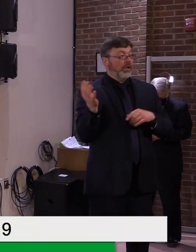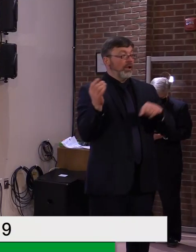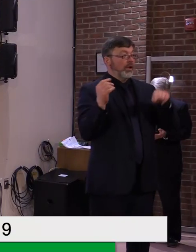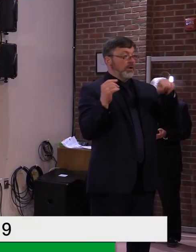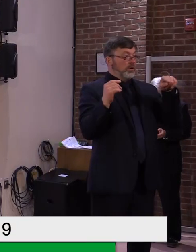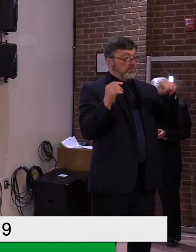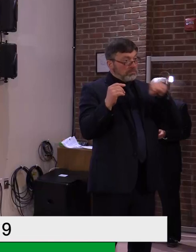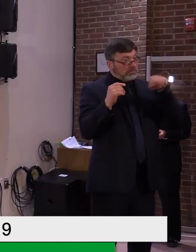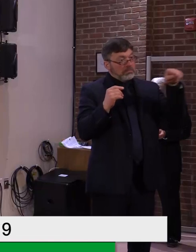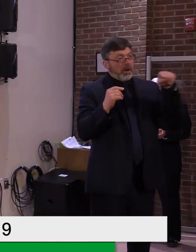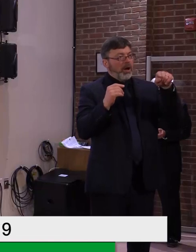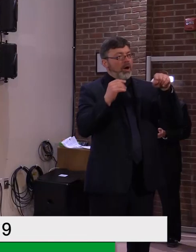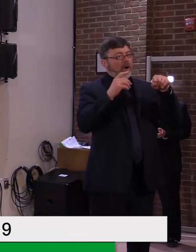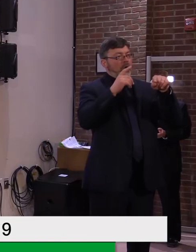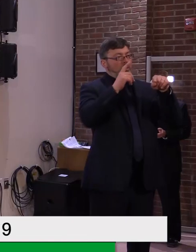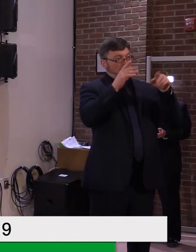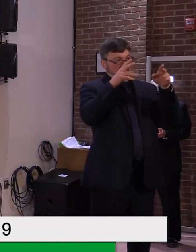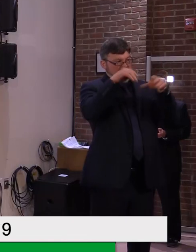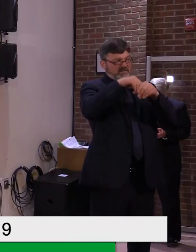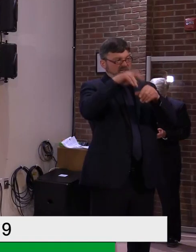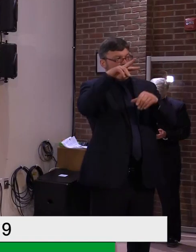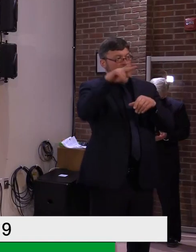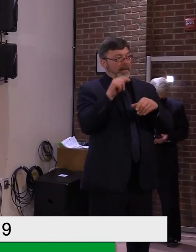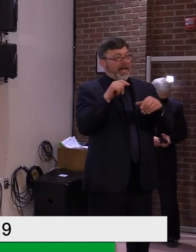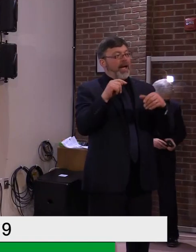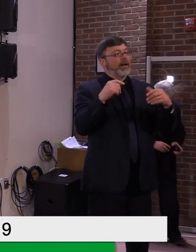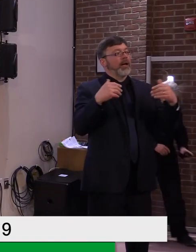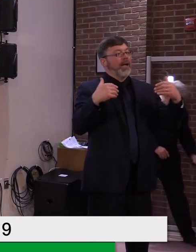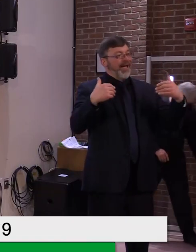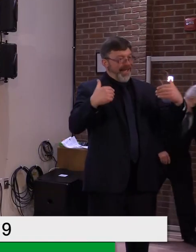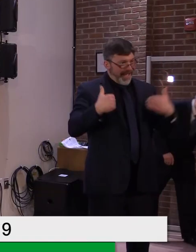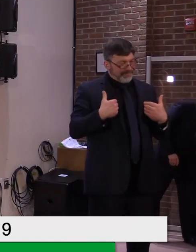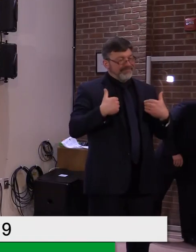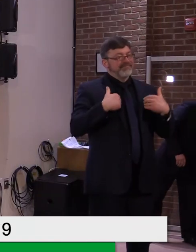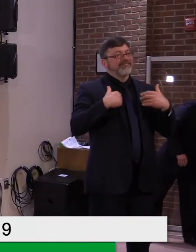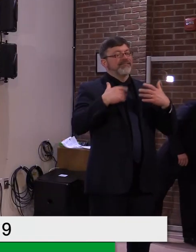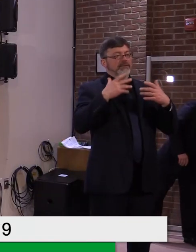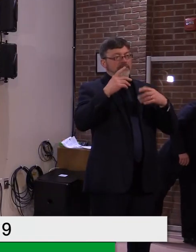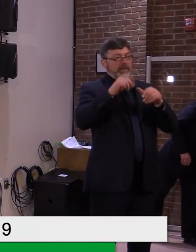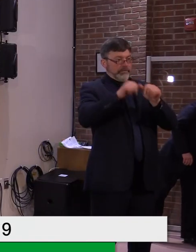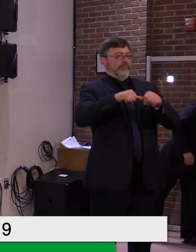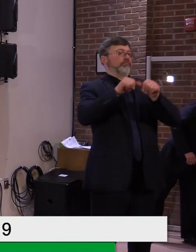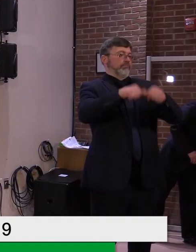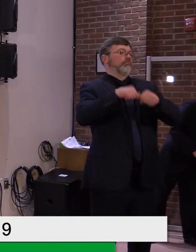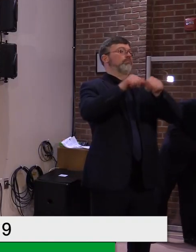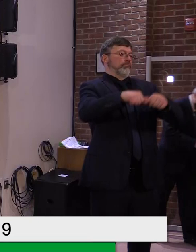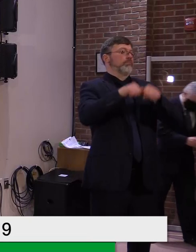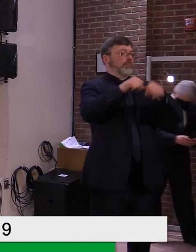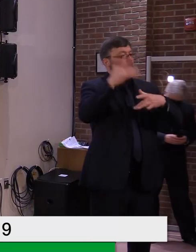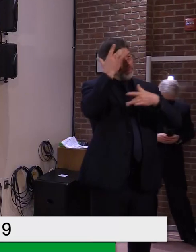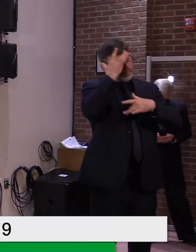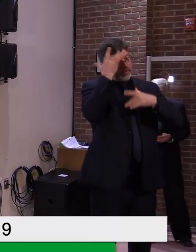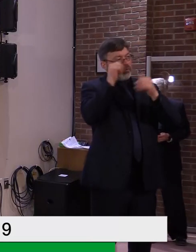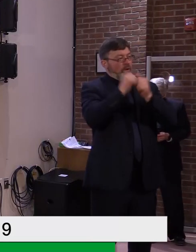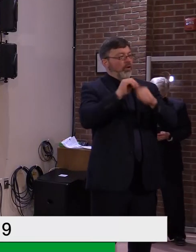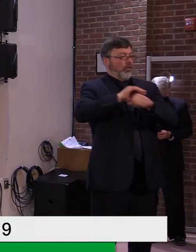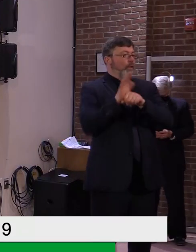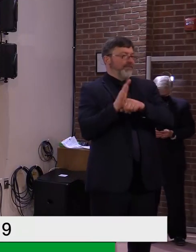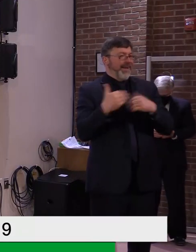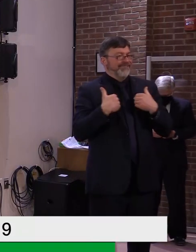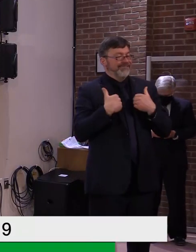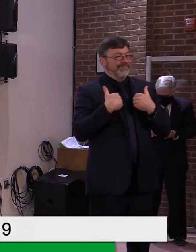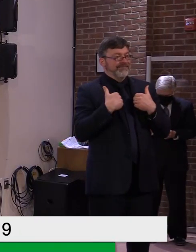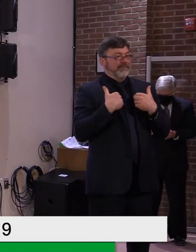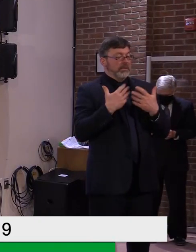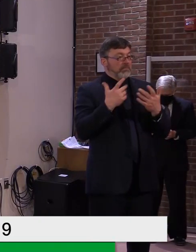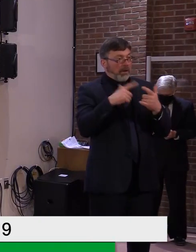of a rate based on the number of people who've tested positive and how many end up with these symptoms or what the age breakdown